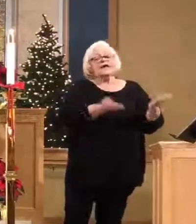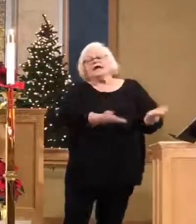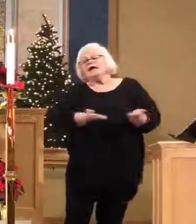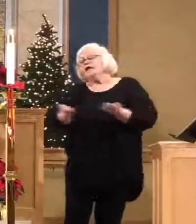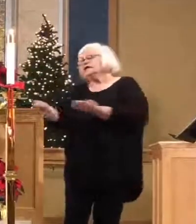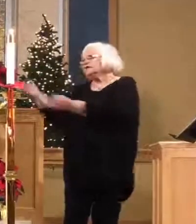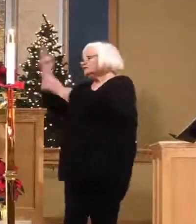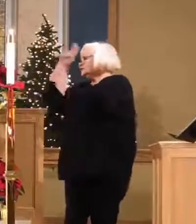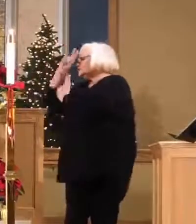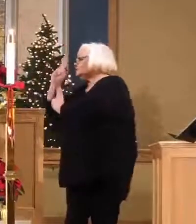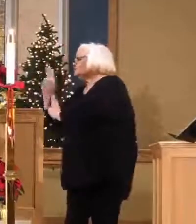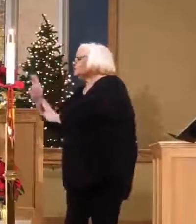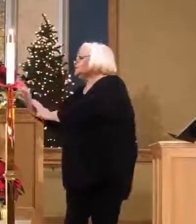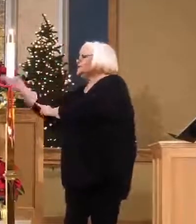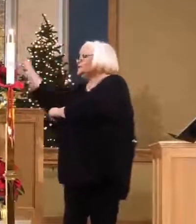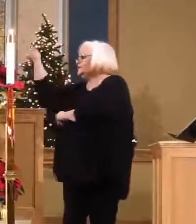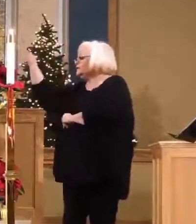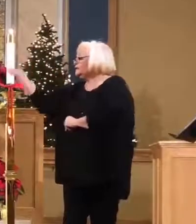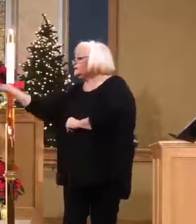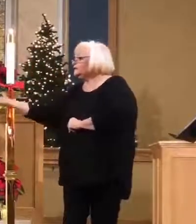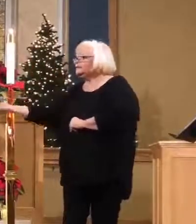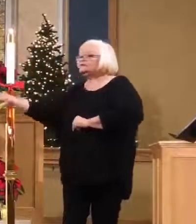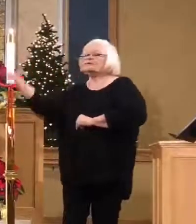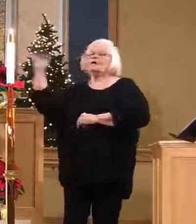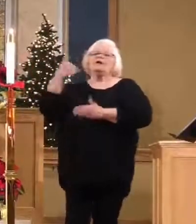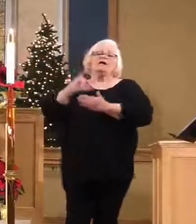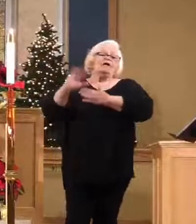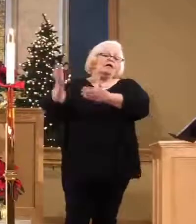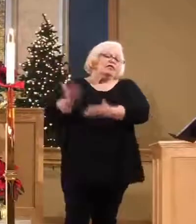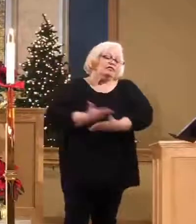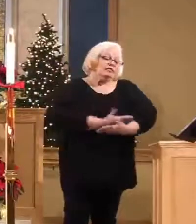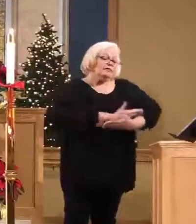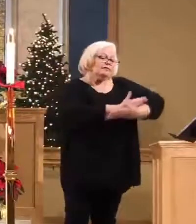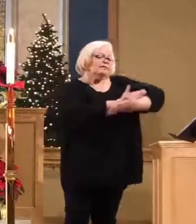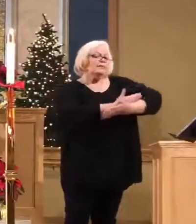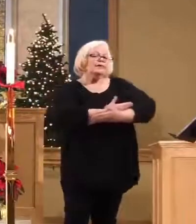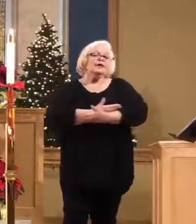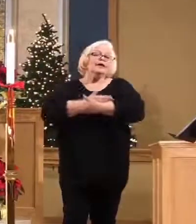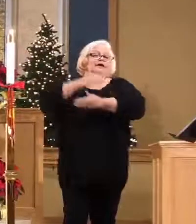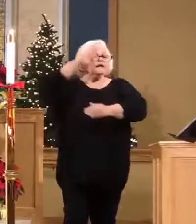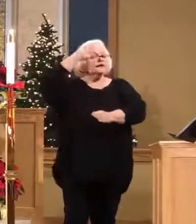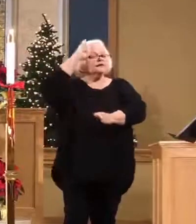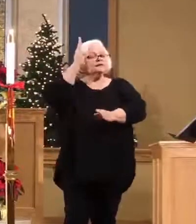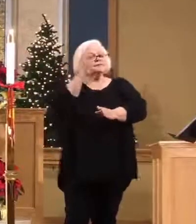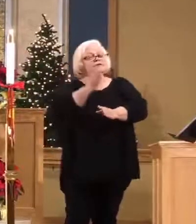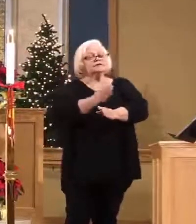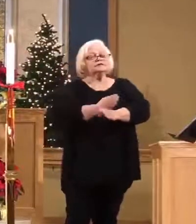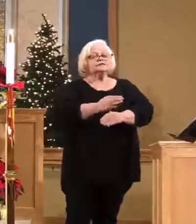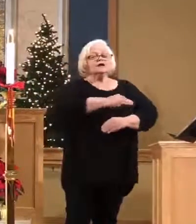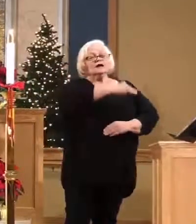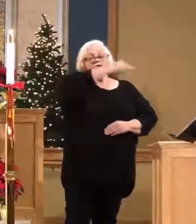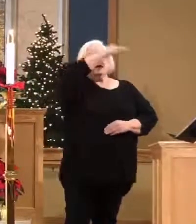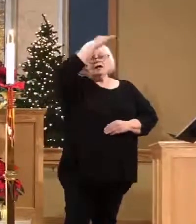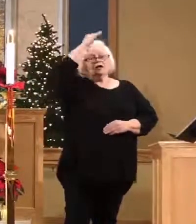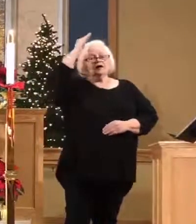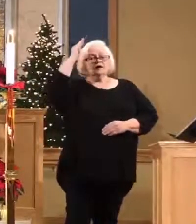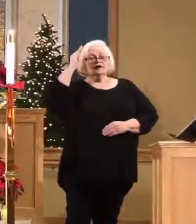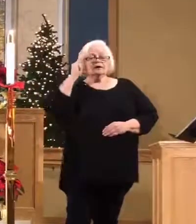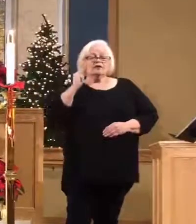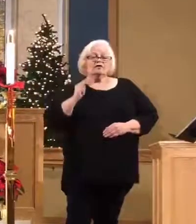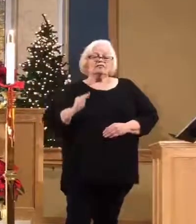Haste, haste to bring him, Lord, the babe, the